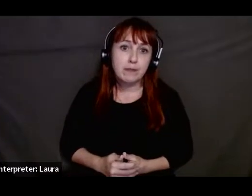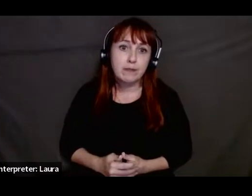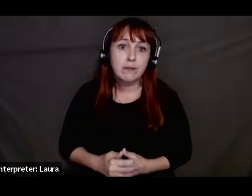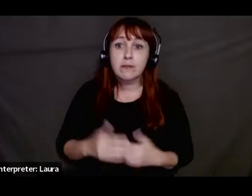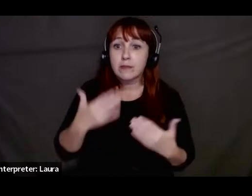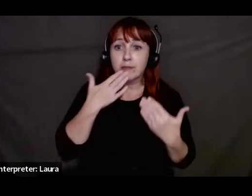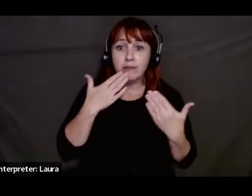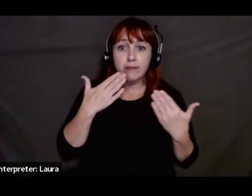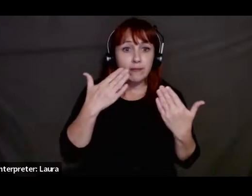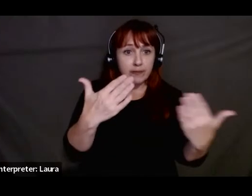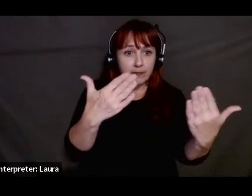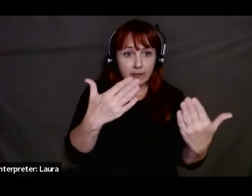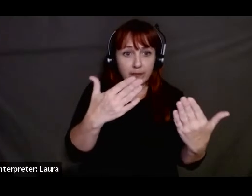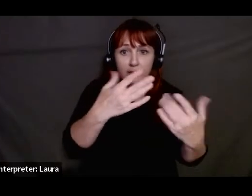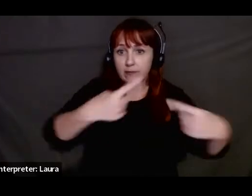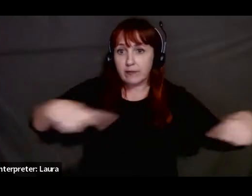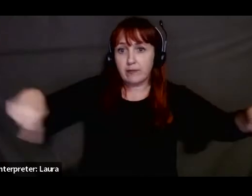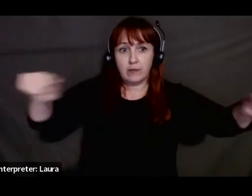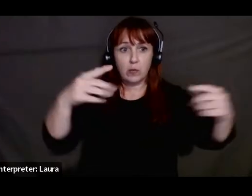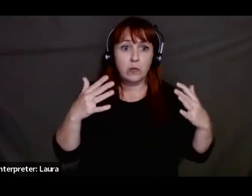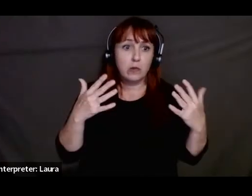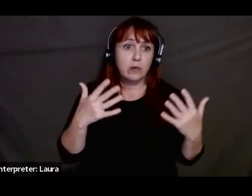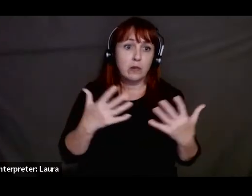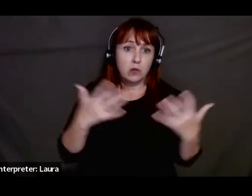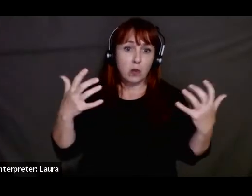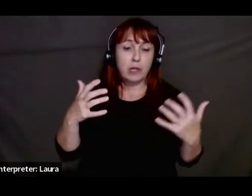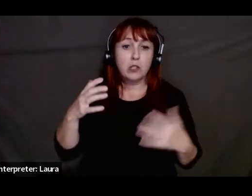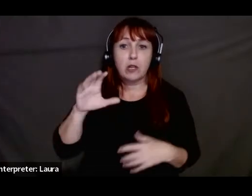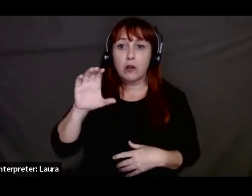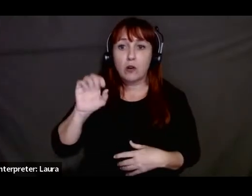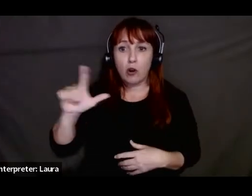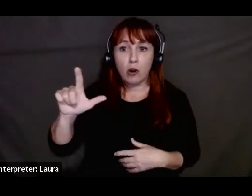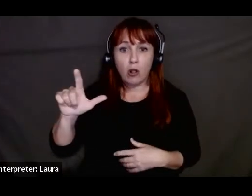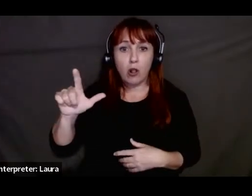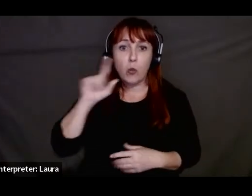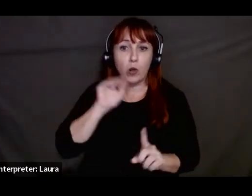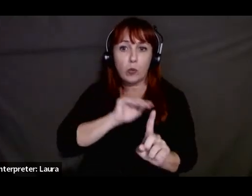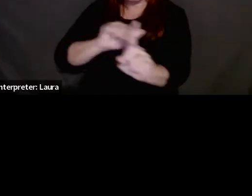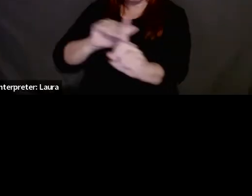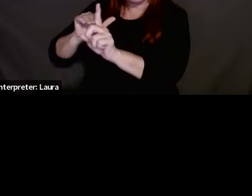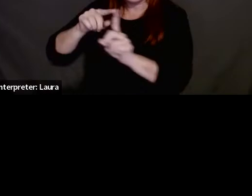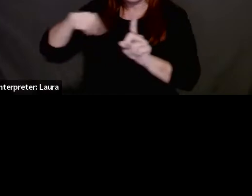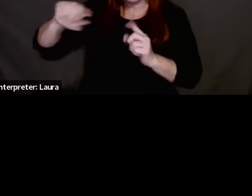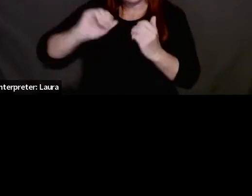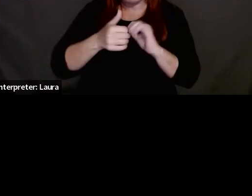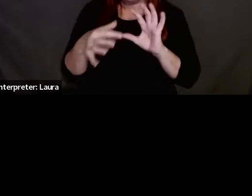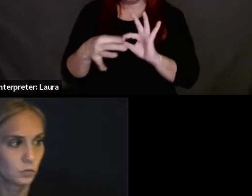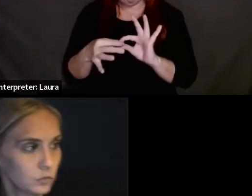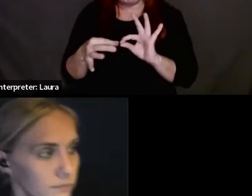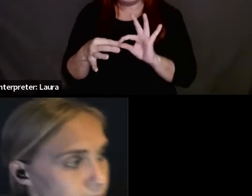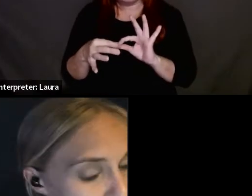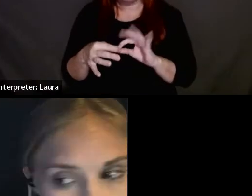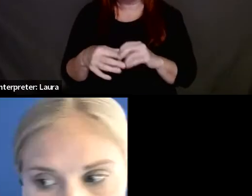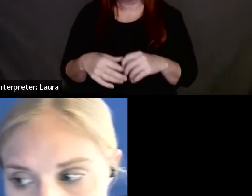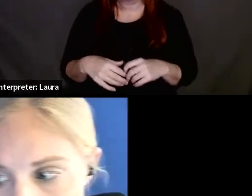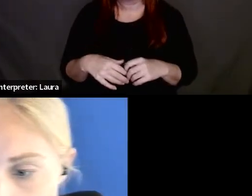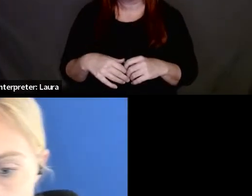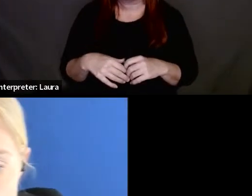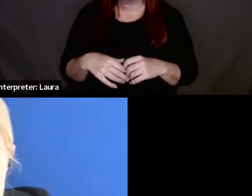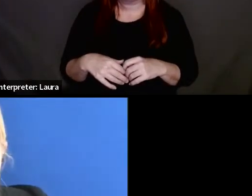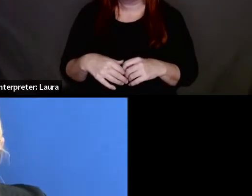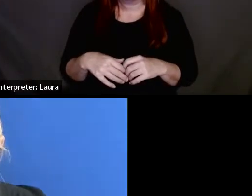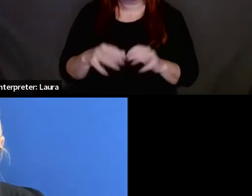So thank you so much, everybody. I think Colonel Misagoi is going to remind everybody of how to comment, but I know you took time. Oh,